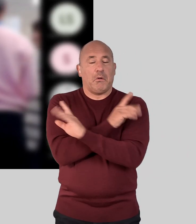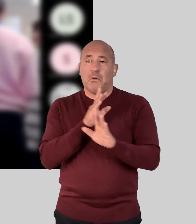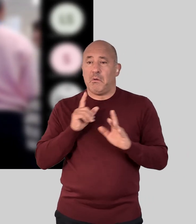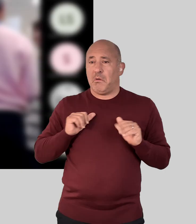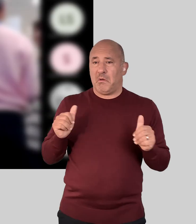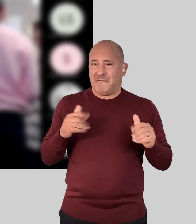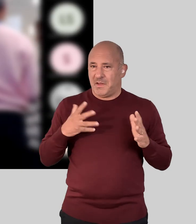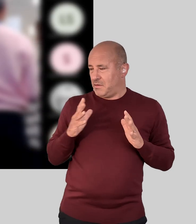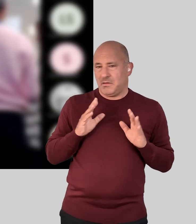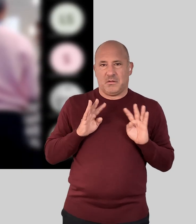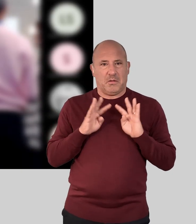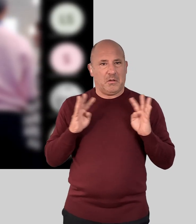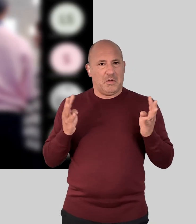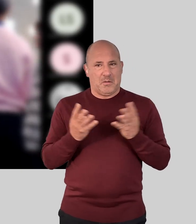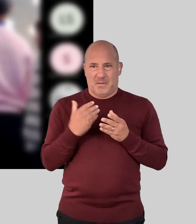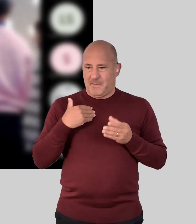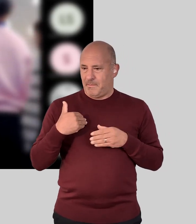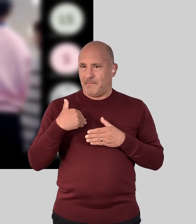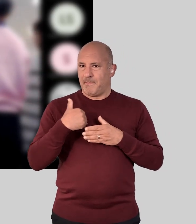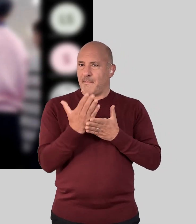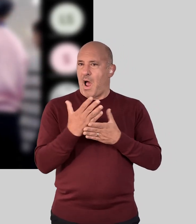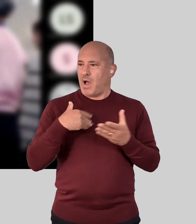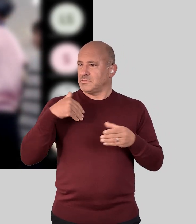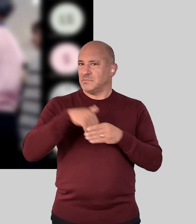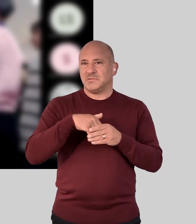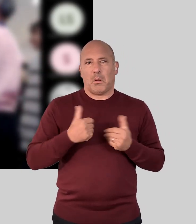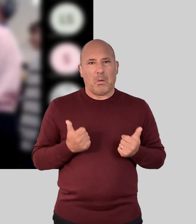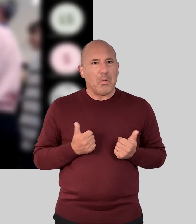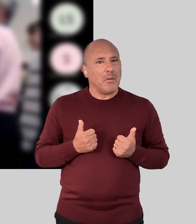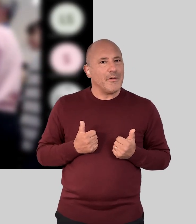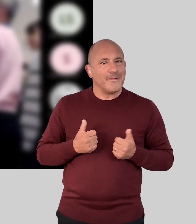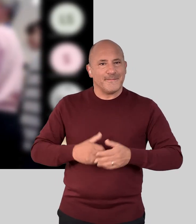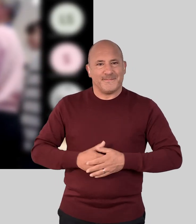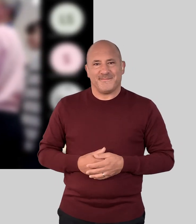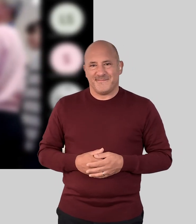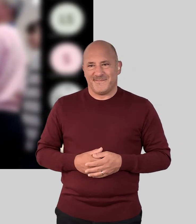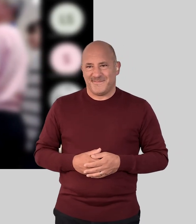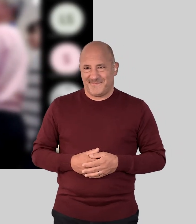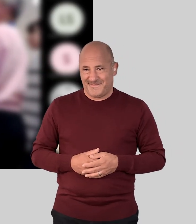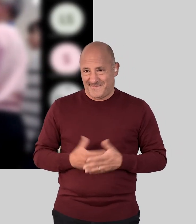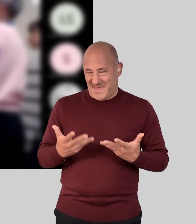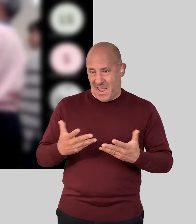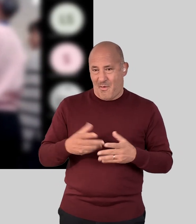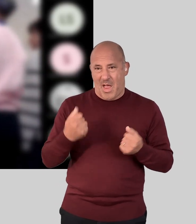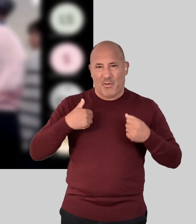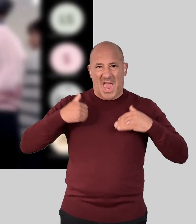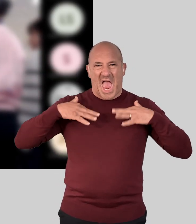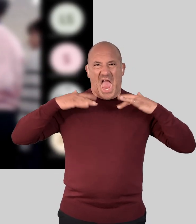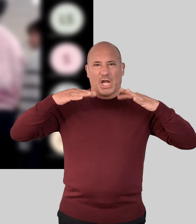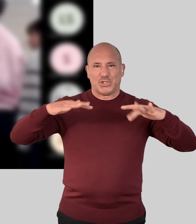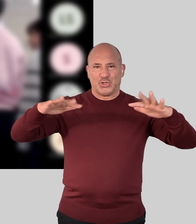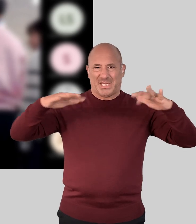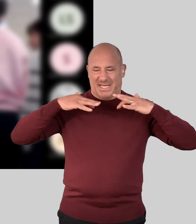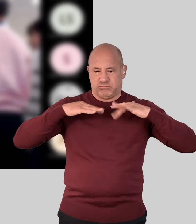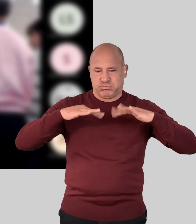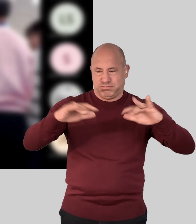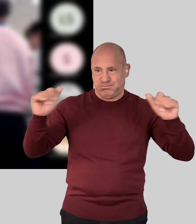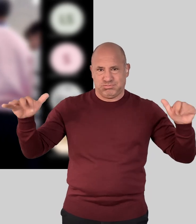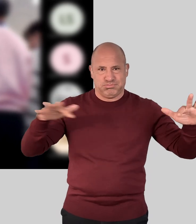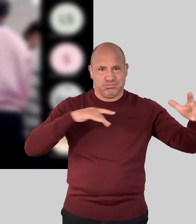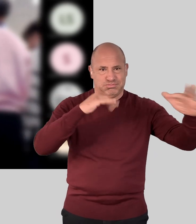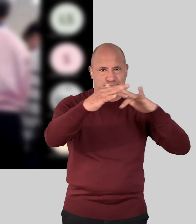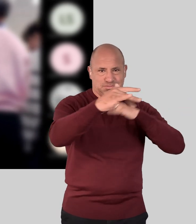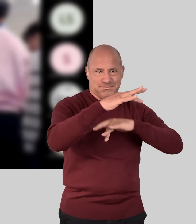sort of hemmed in by people, but you're also part of something. So here we're all projecting our energy into the space. We're